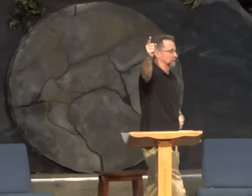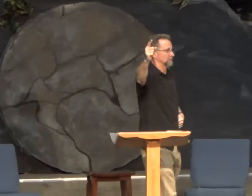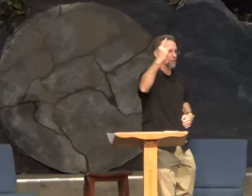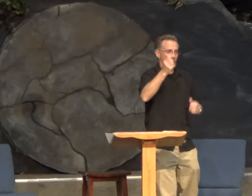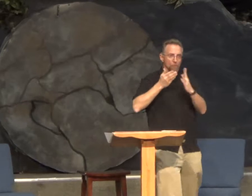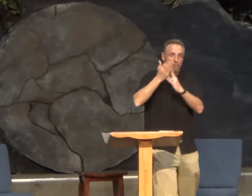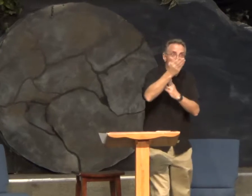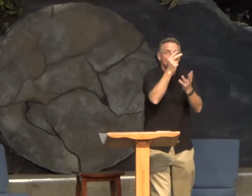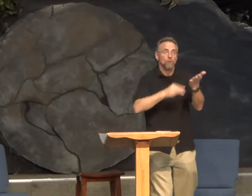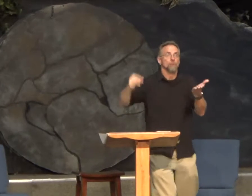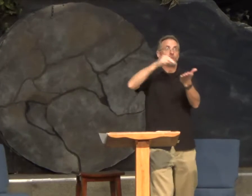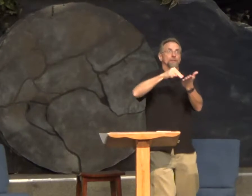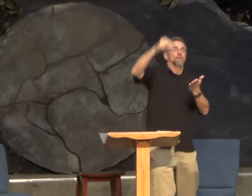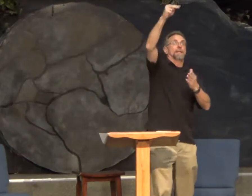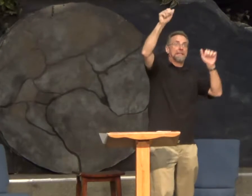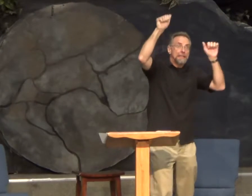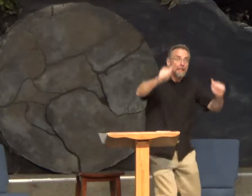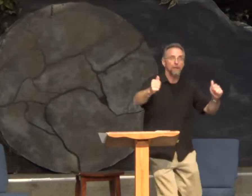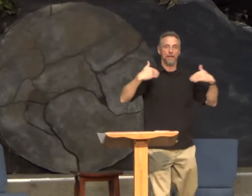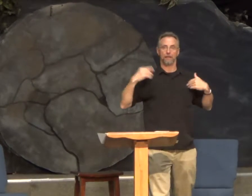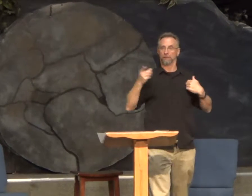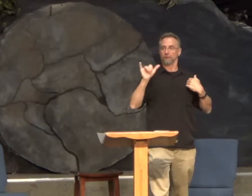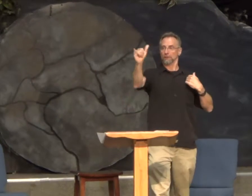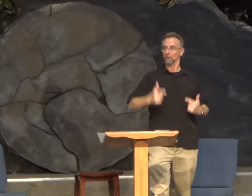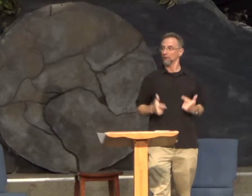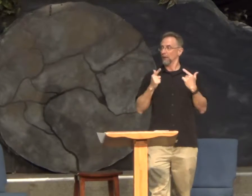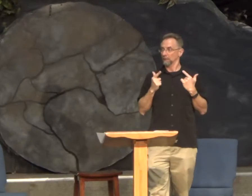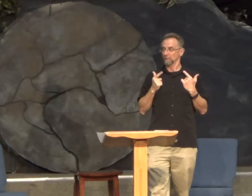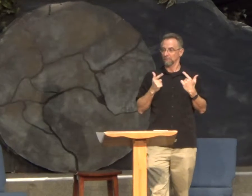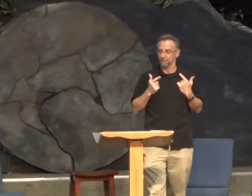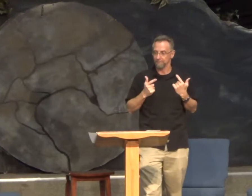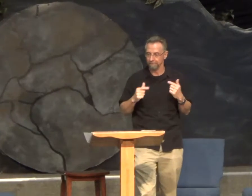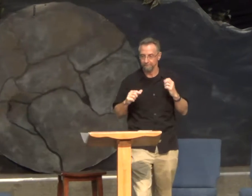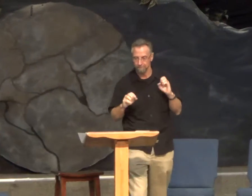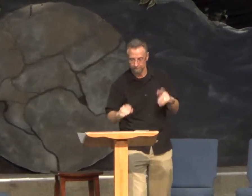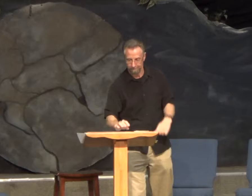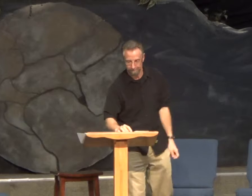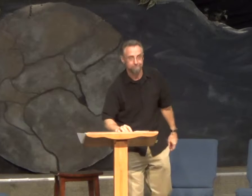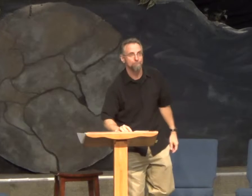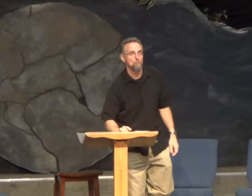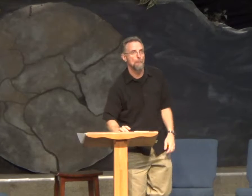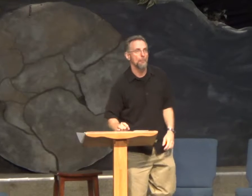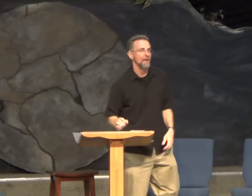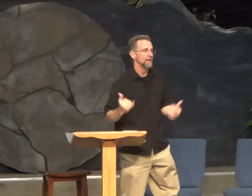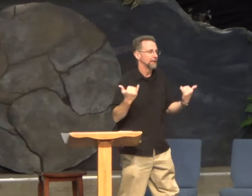God through the Holy Spirit. And through that we can have eternal life.